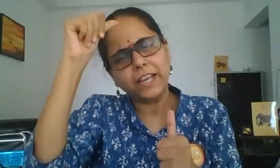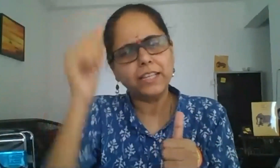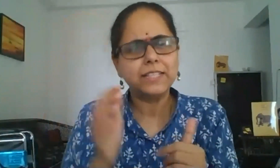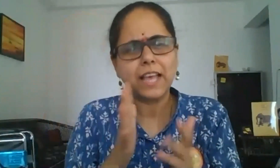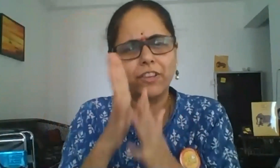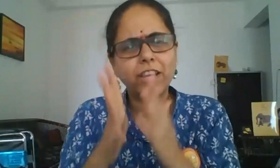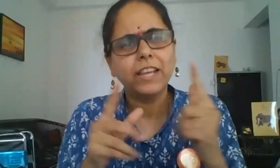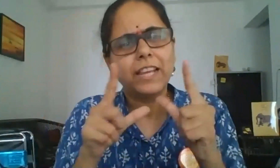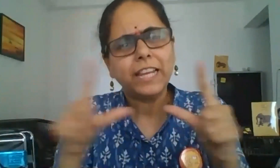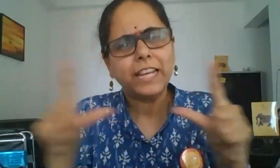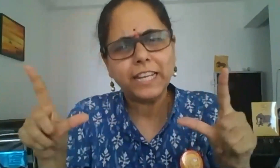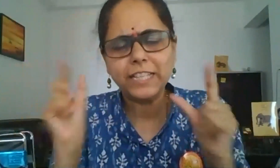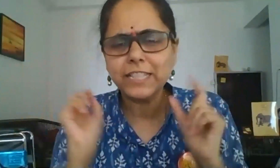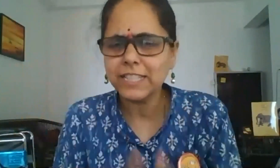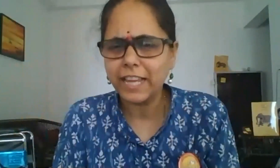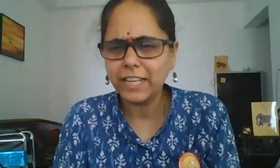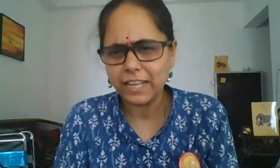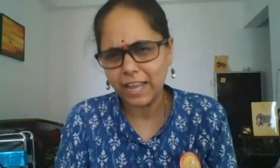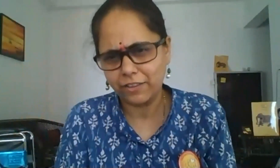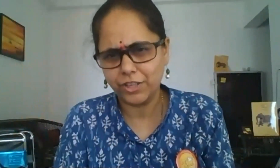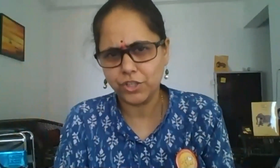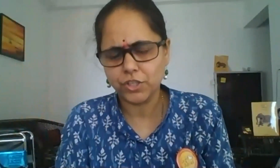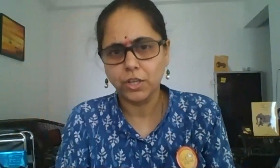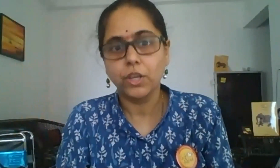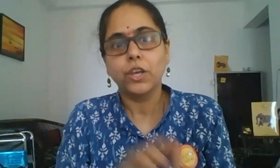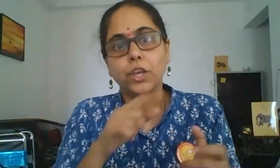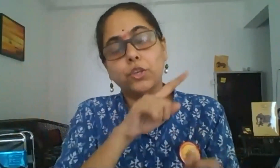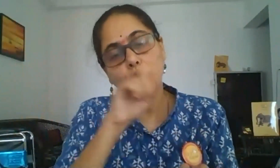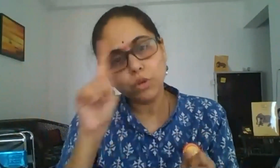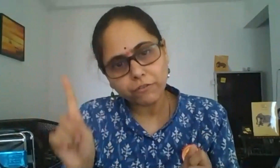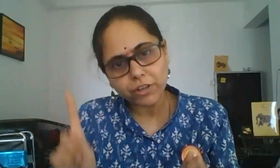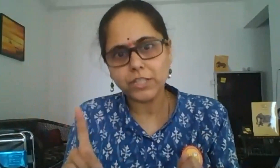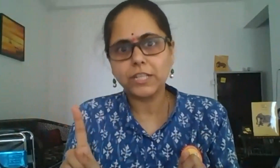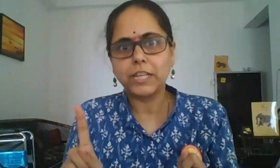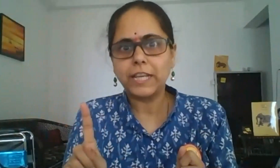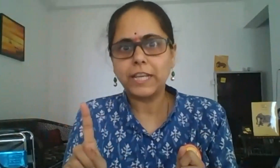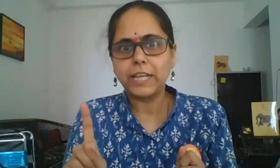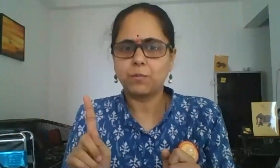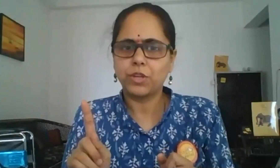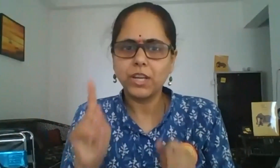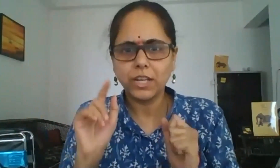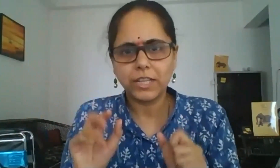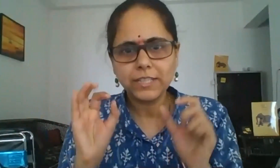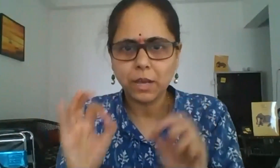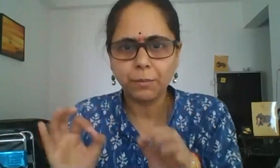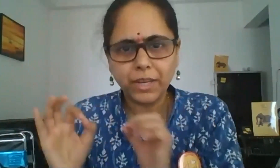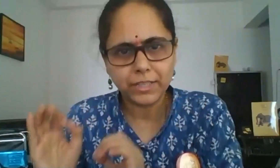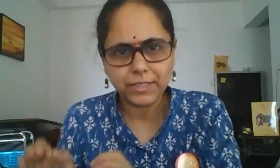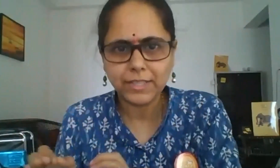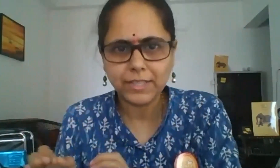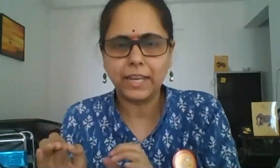is having Indian sign language. Universally accepted is American sign